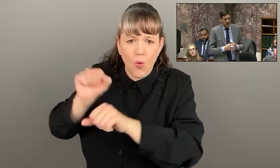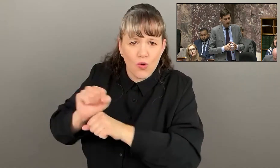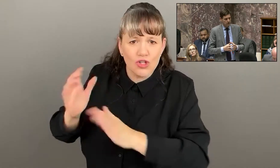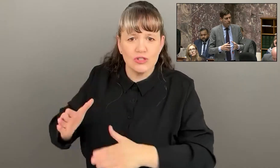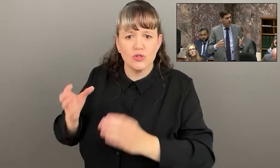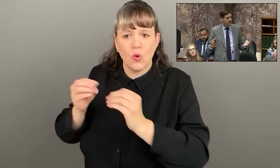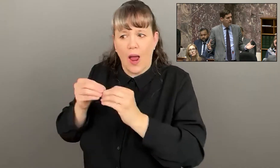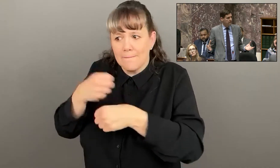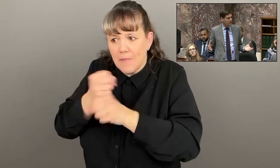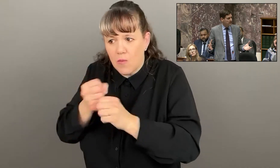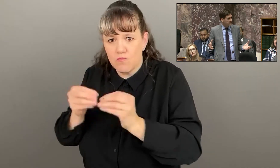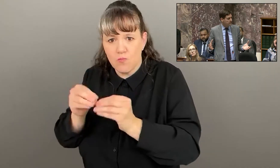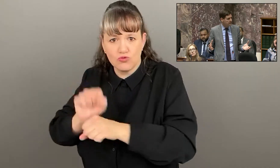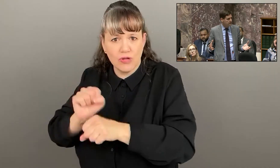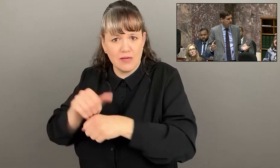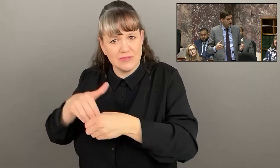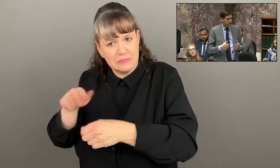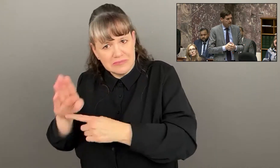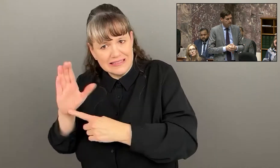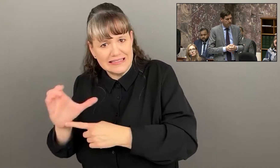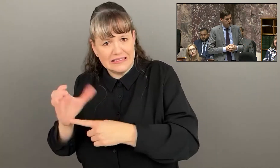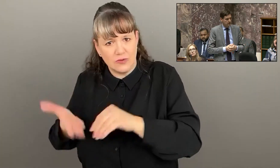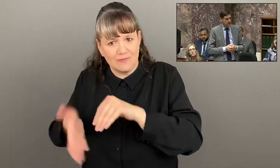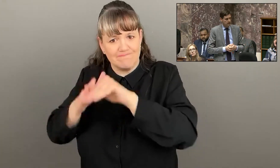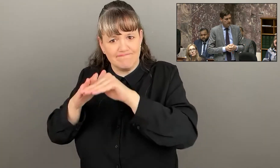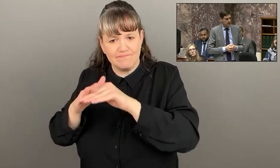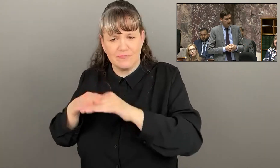Now, it'll go through the environmental assessment